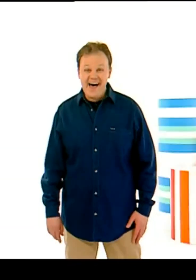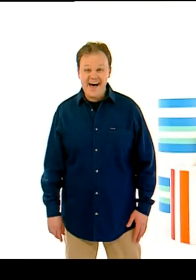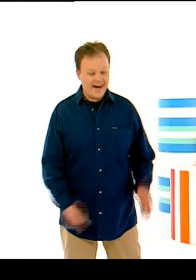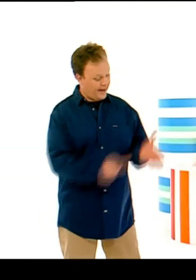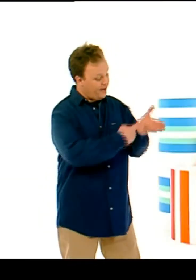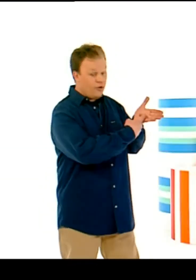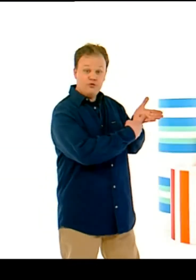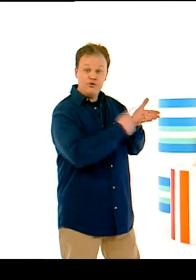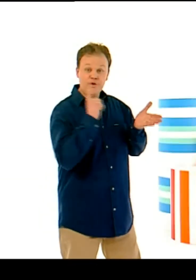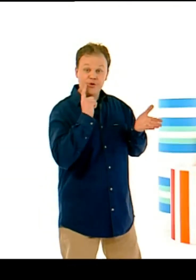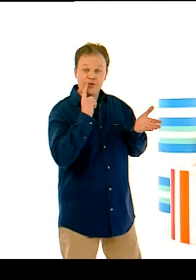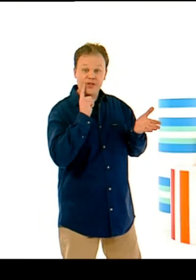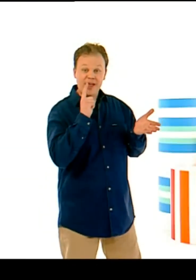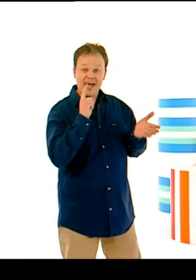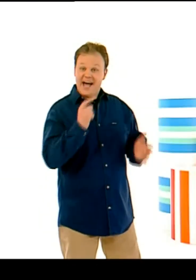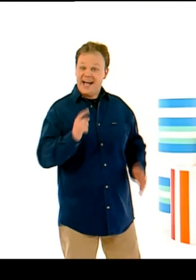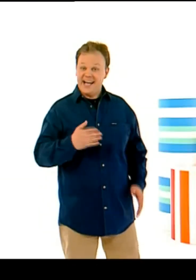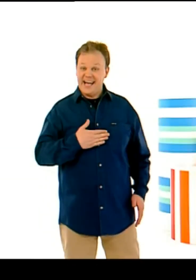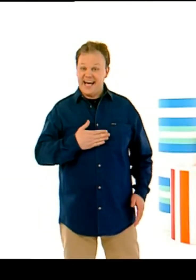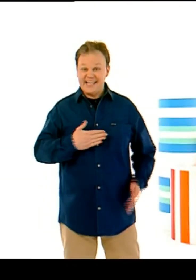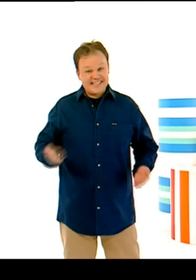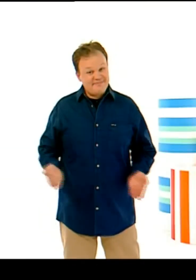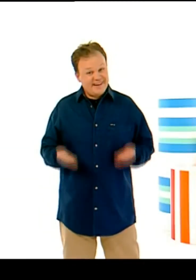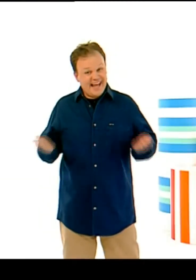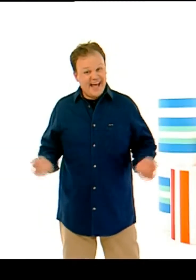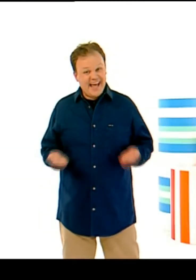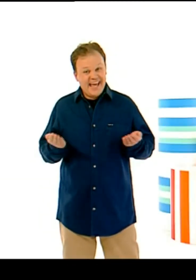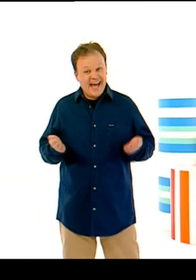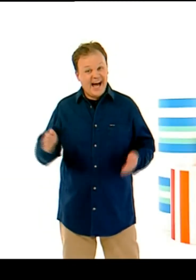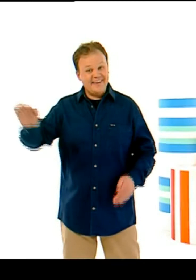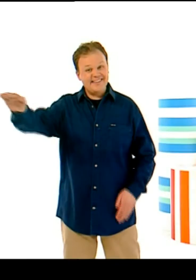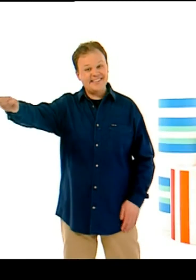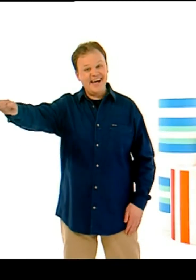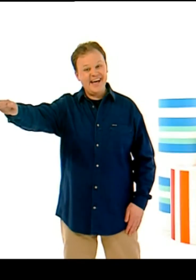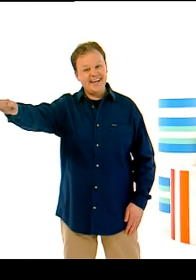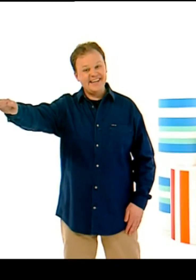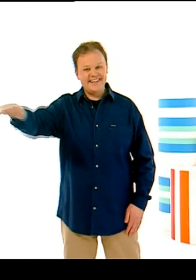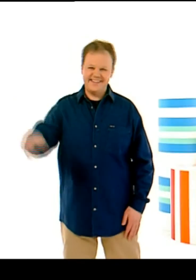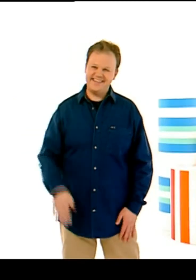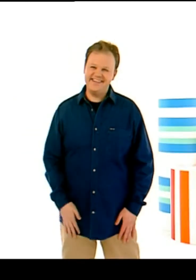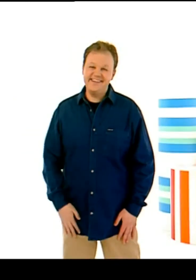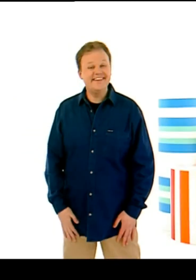Ah, Ruth likes to play outside.